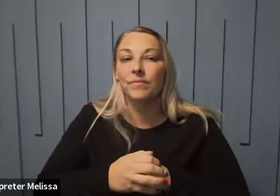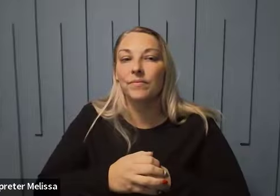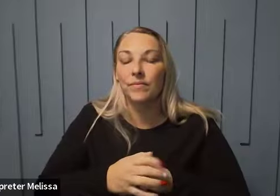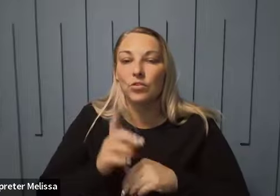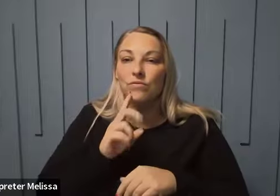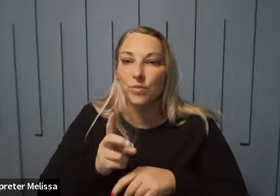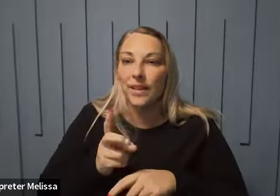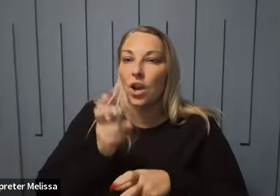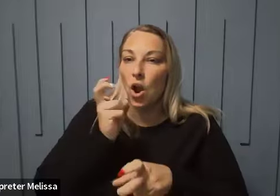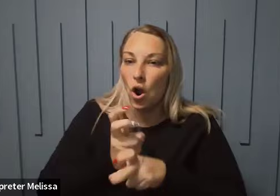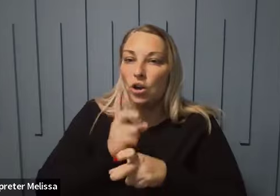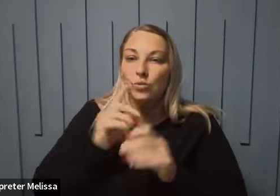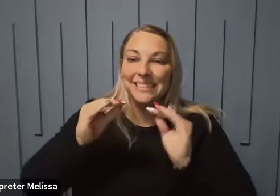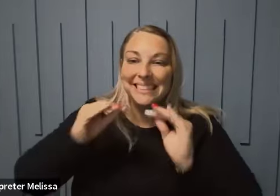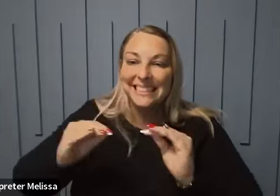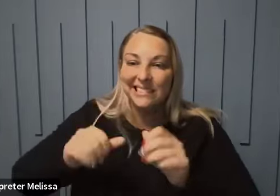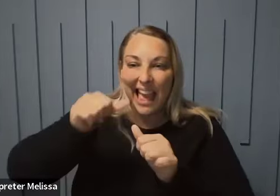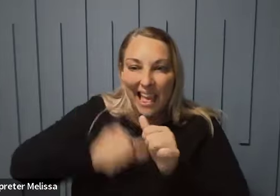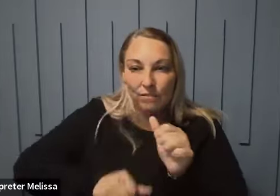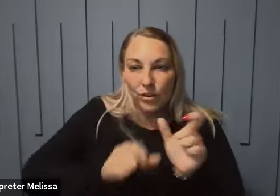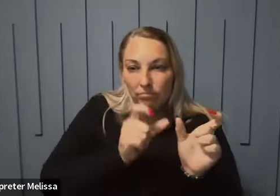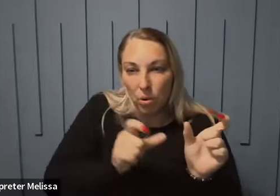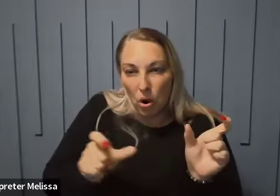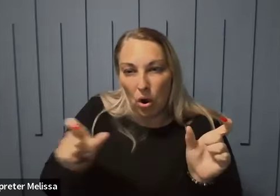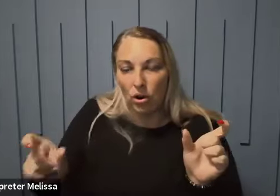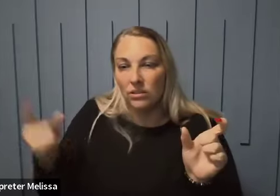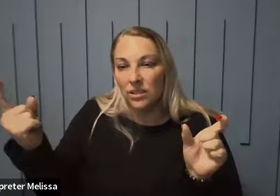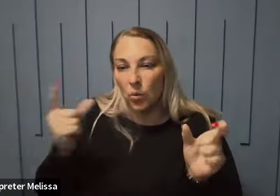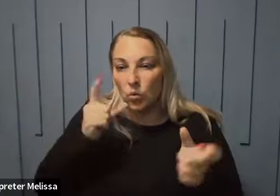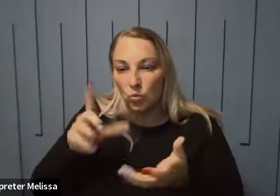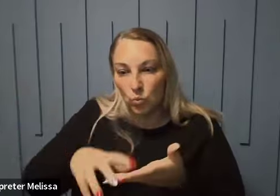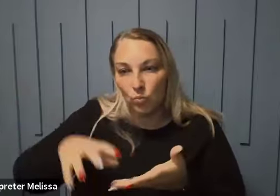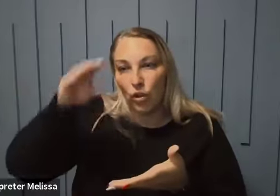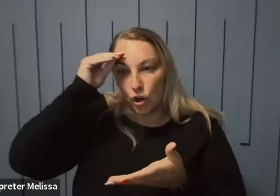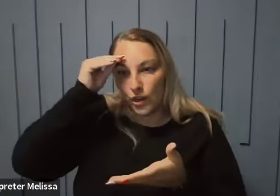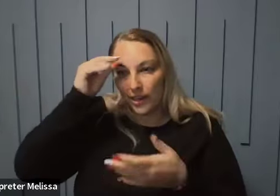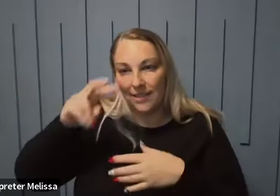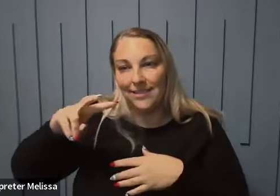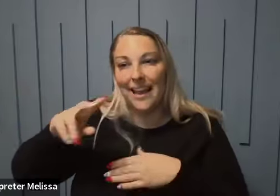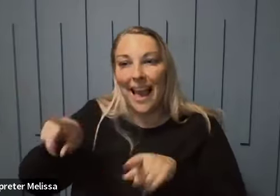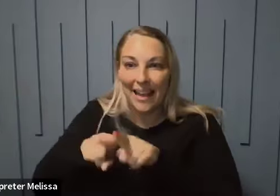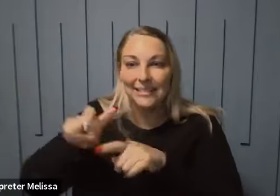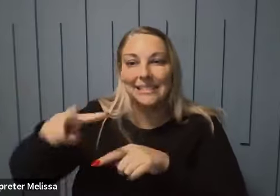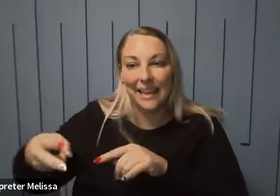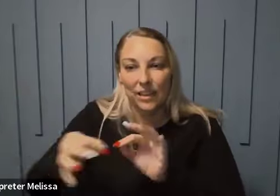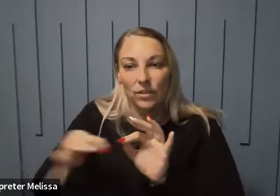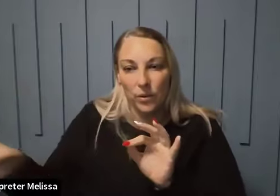to someone who is acquiring it as a second language. Learning it as a second language, not acquiring it when you're teaching it.